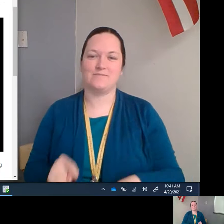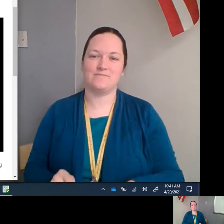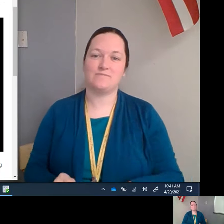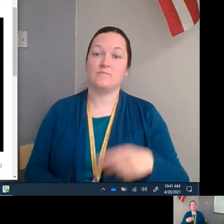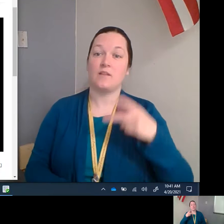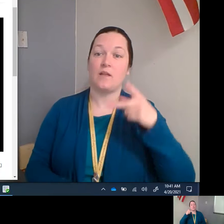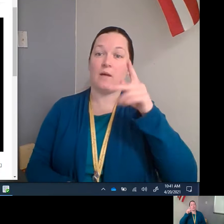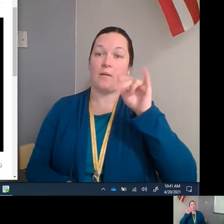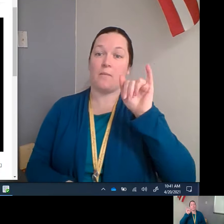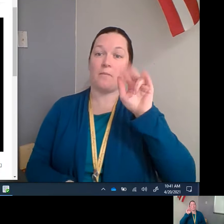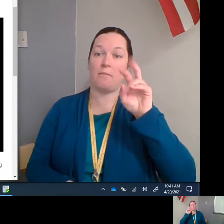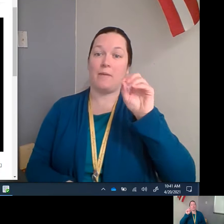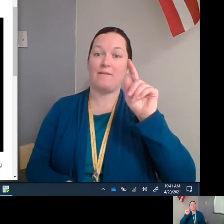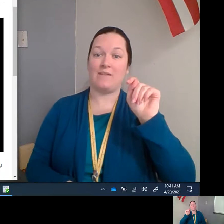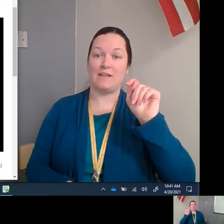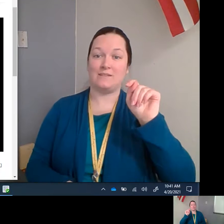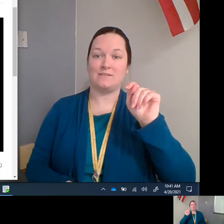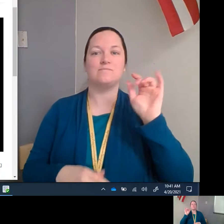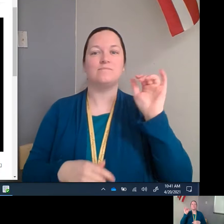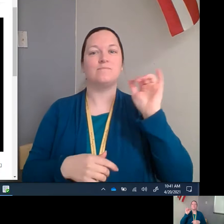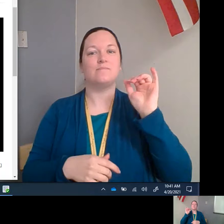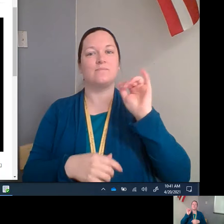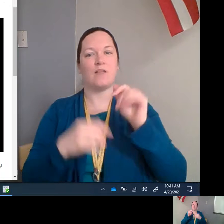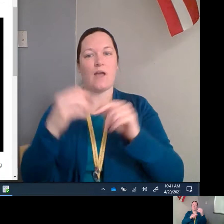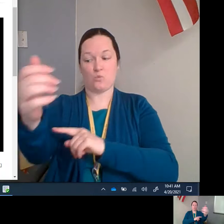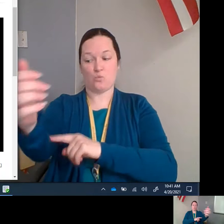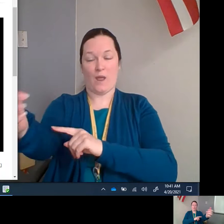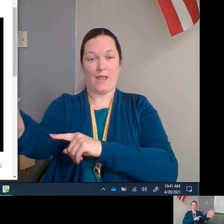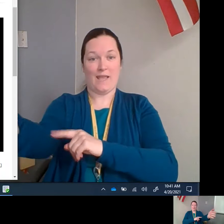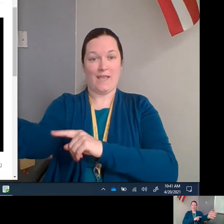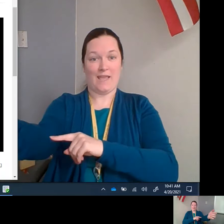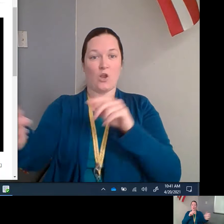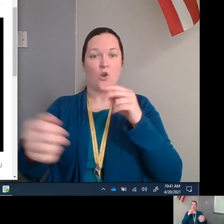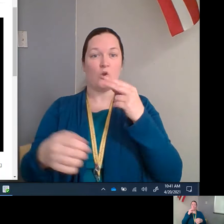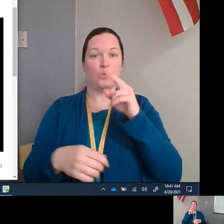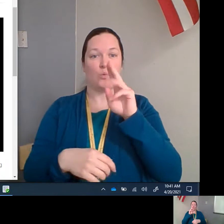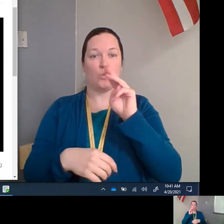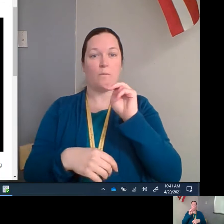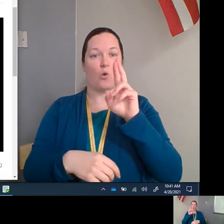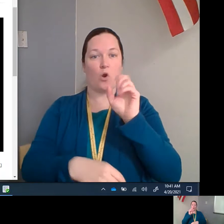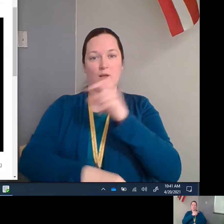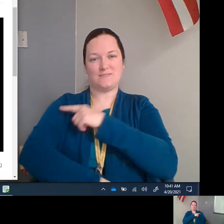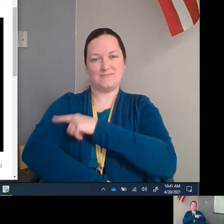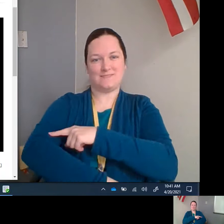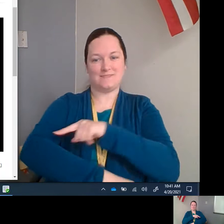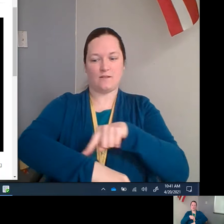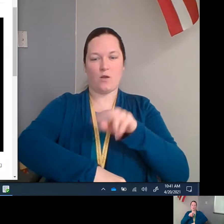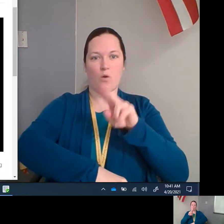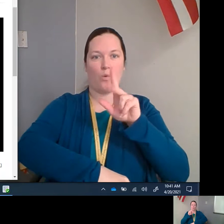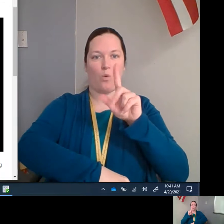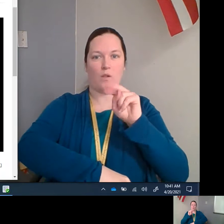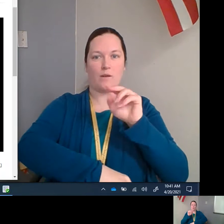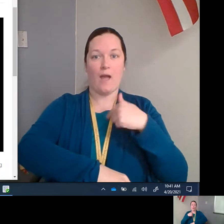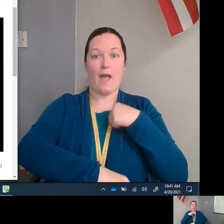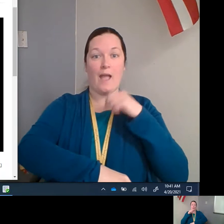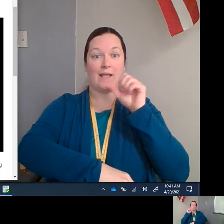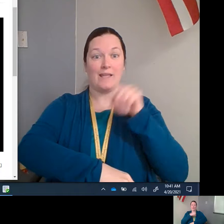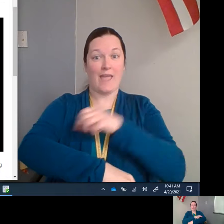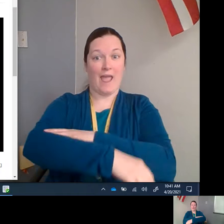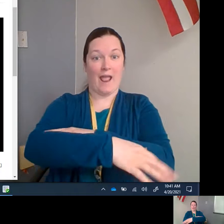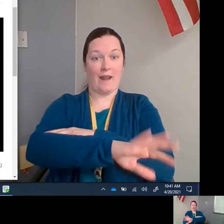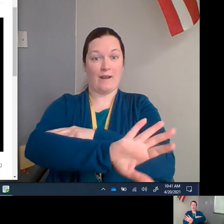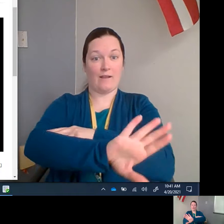of that would be where the humerus meets the radius and the ulna. And so right here, it's going to be right here at my elbow. And basically what I can do is I can move my arm this way